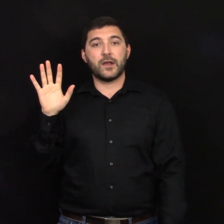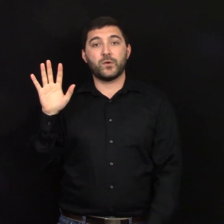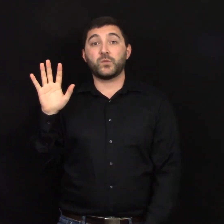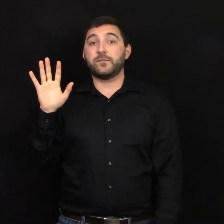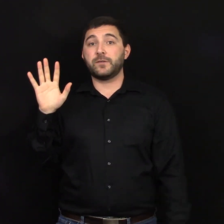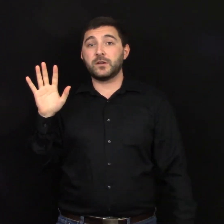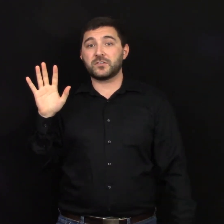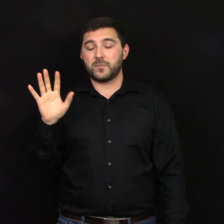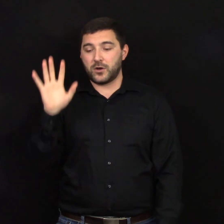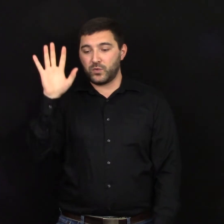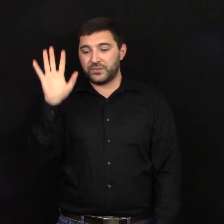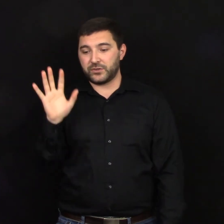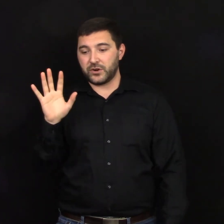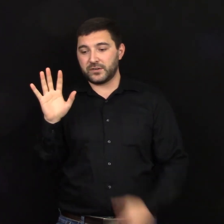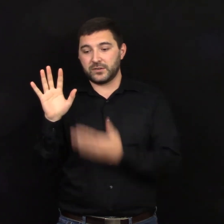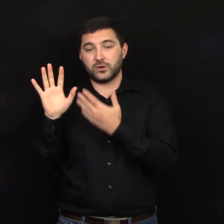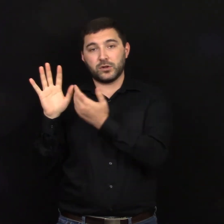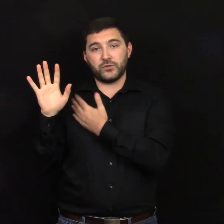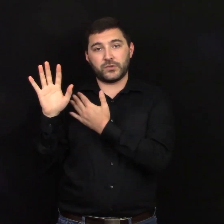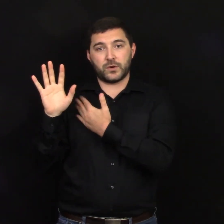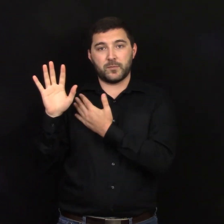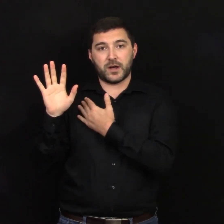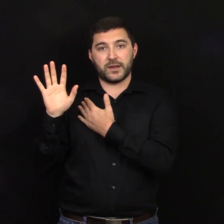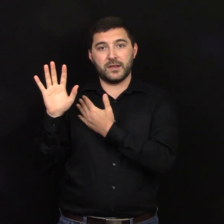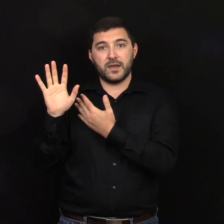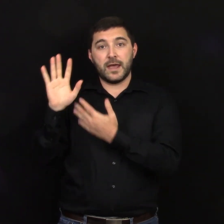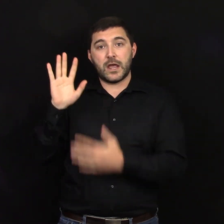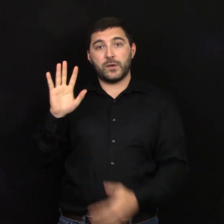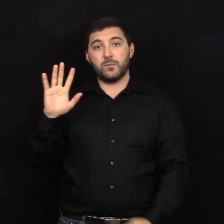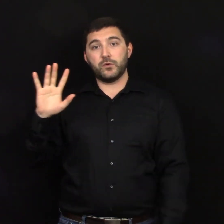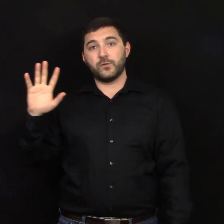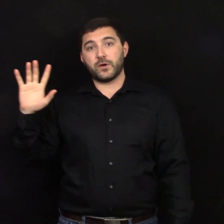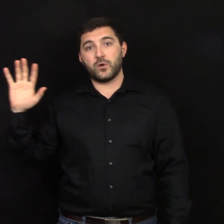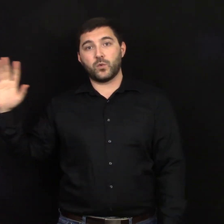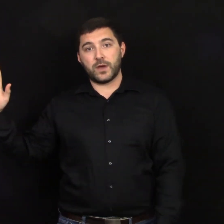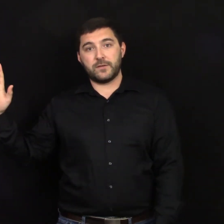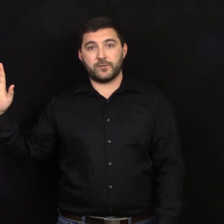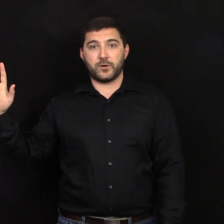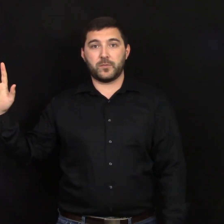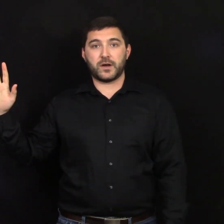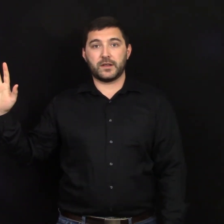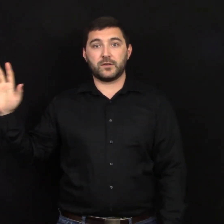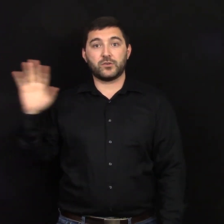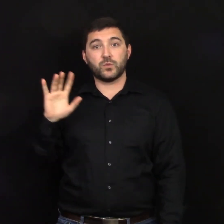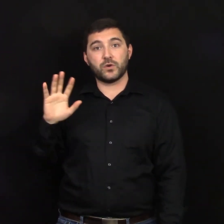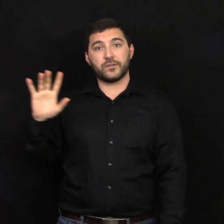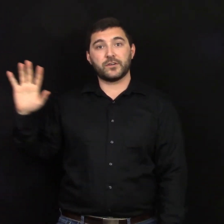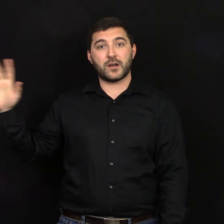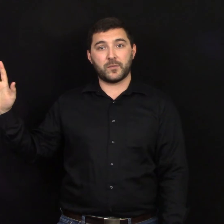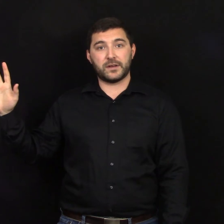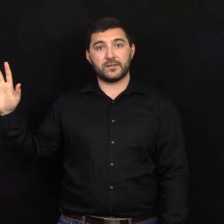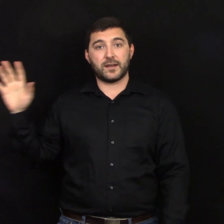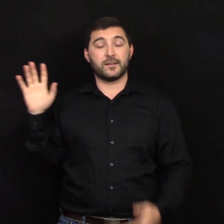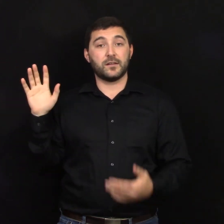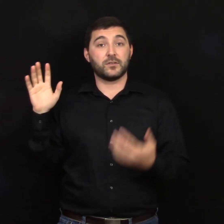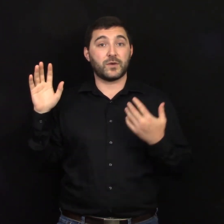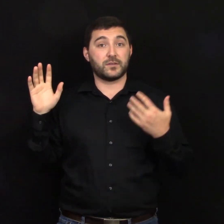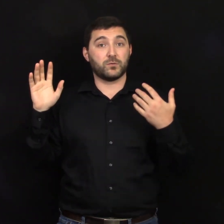when we fingerspell, we start close to our body and we move away from our body towards our dominant sign. So as a